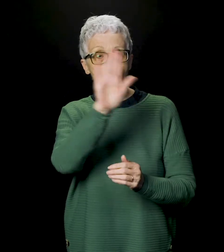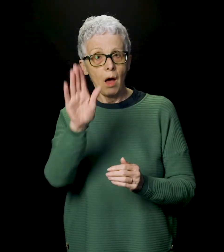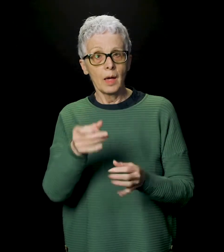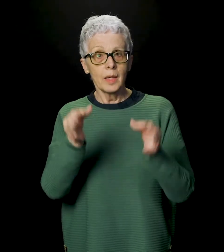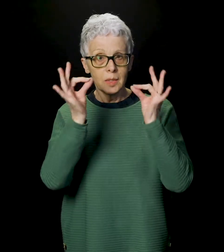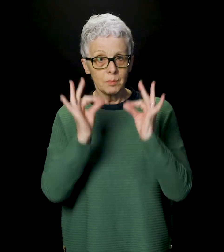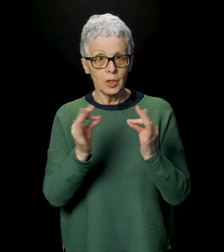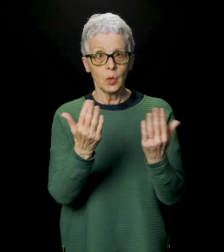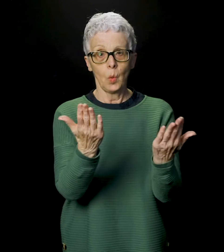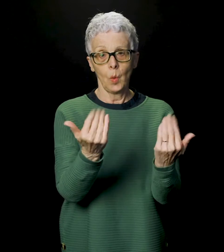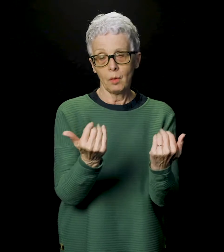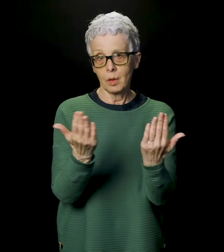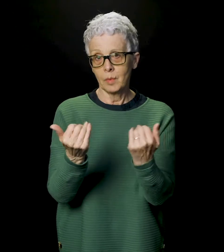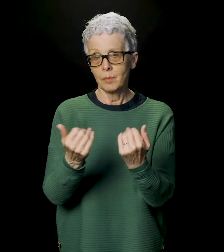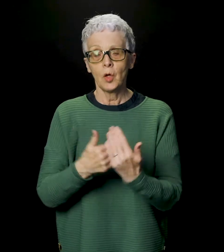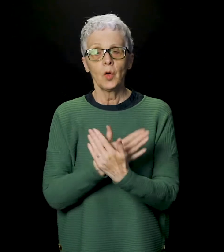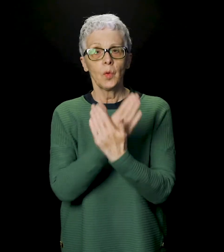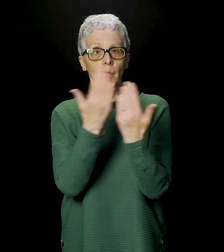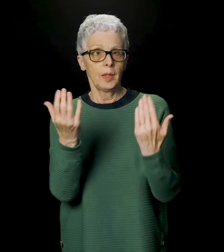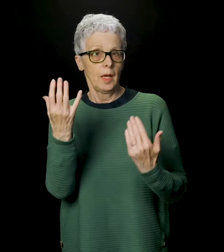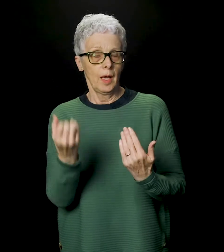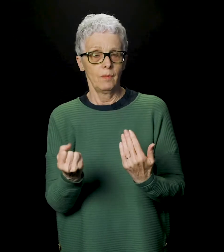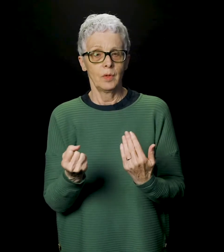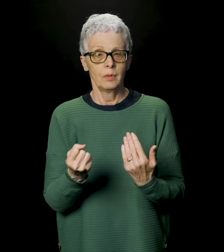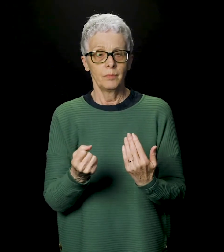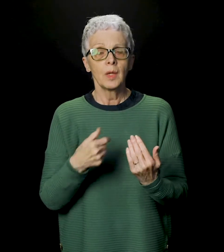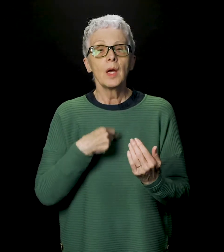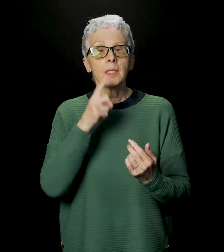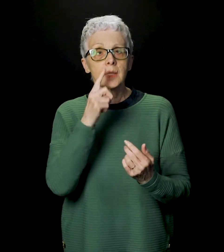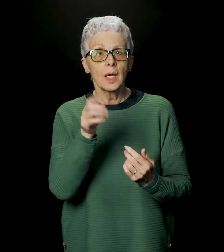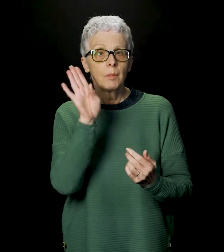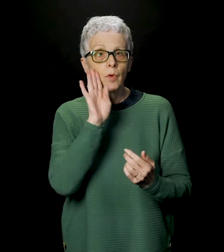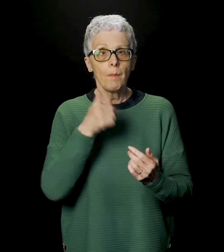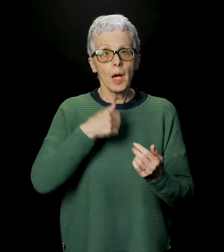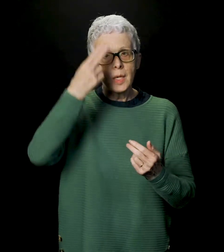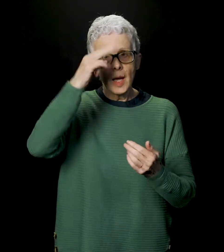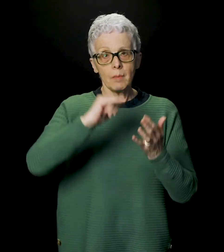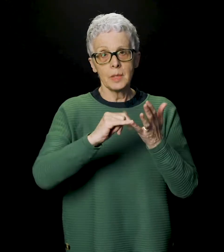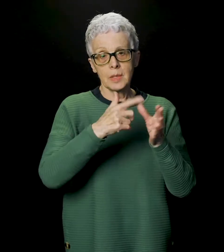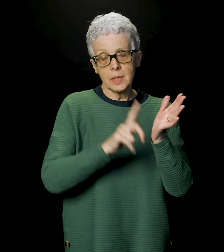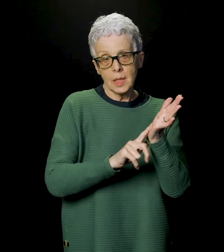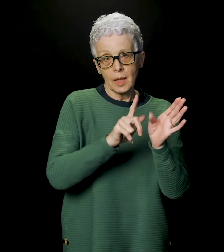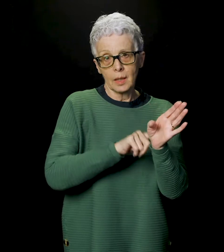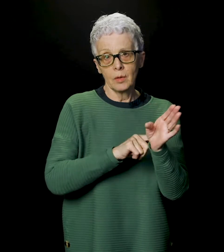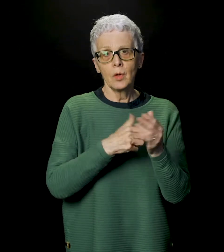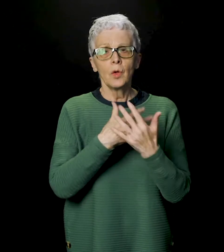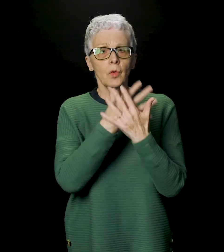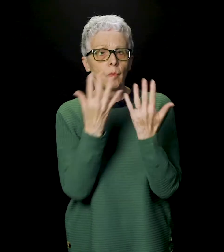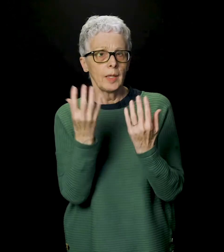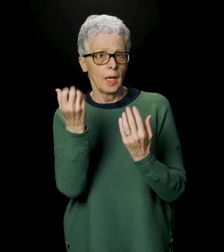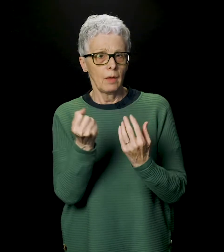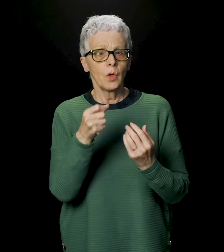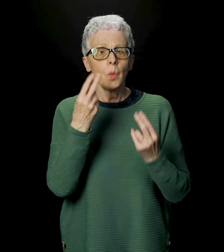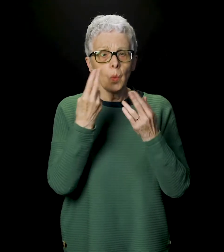special welcome to you. It's so great to have you. As I said before, my name is Sally. It's great to have you with us. If at any